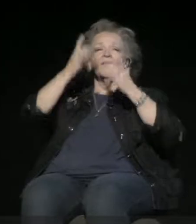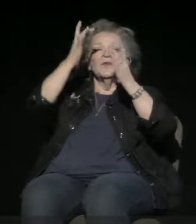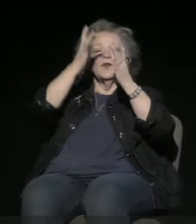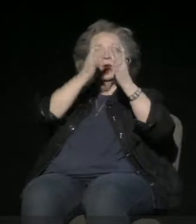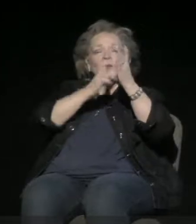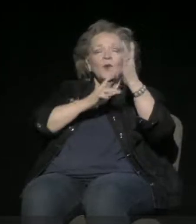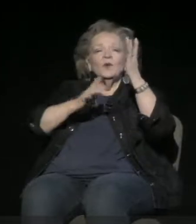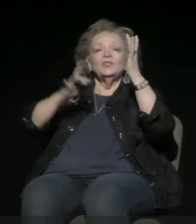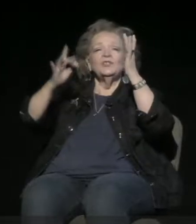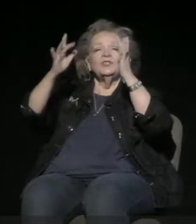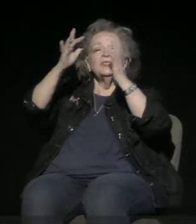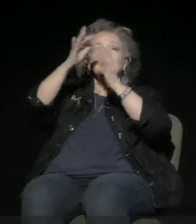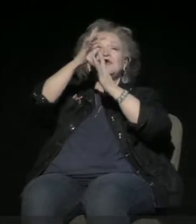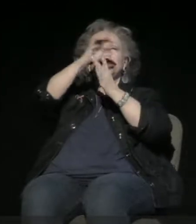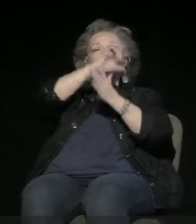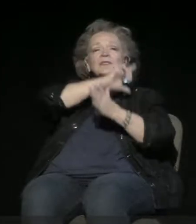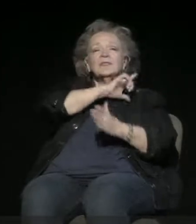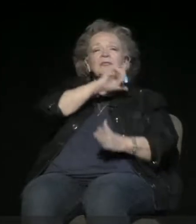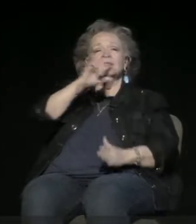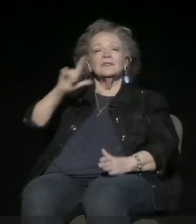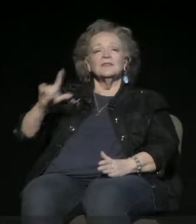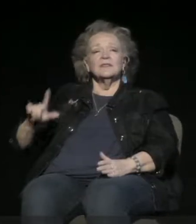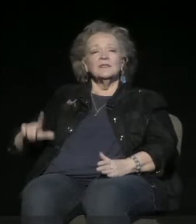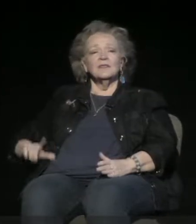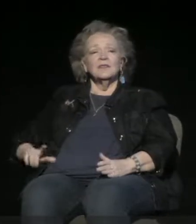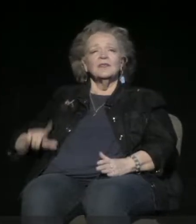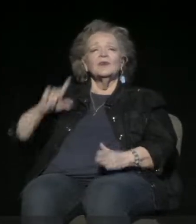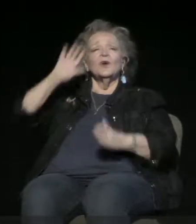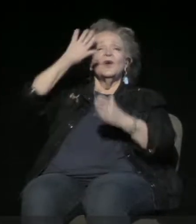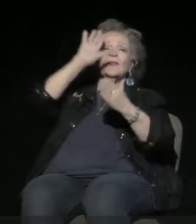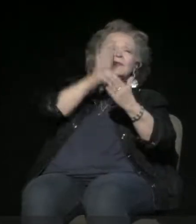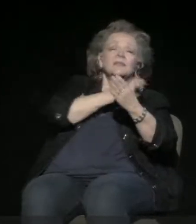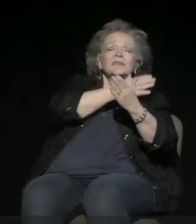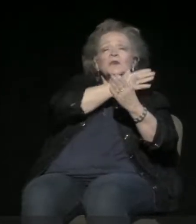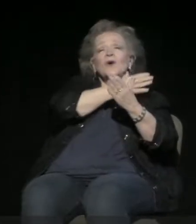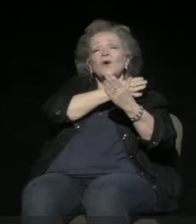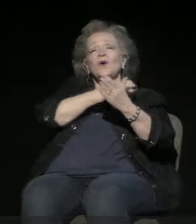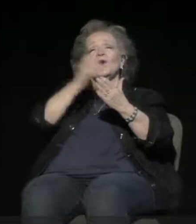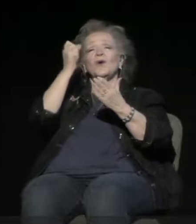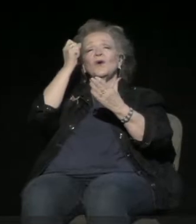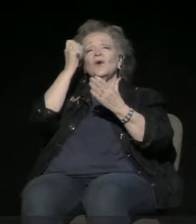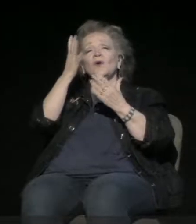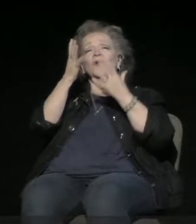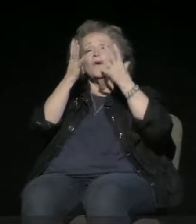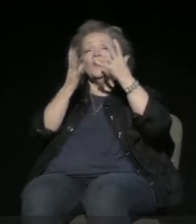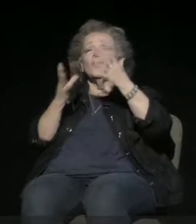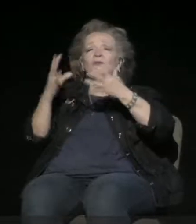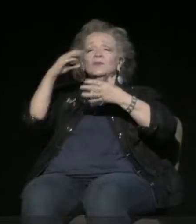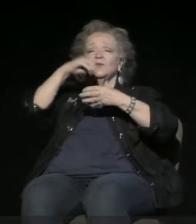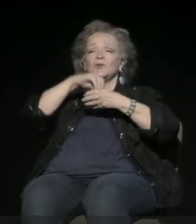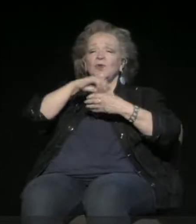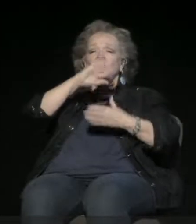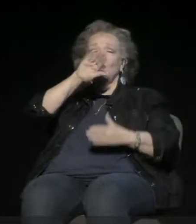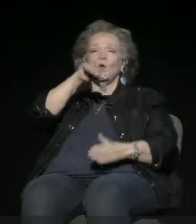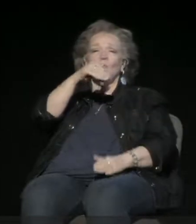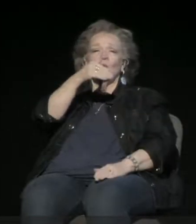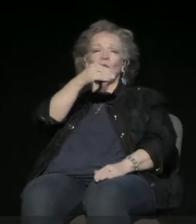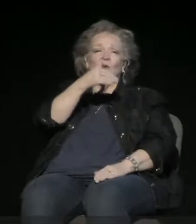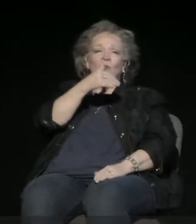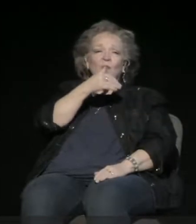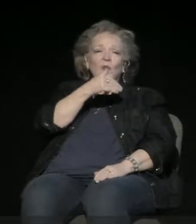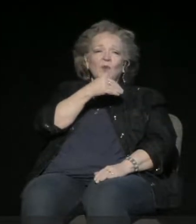life, Lord Jesus. You are the passion of my soul,